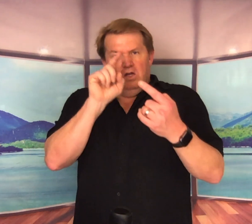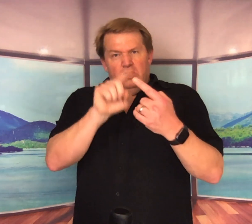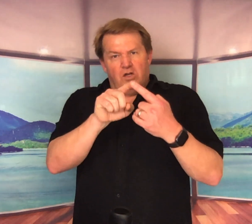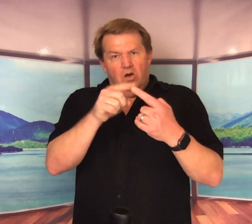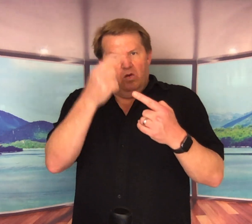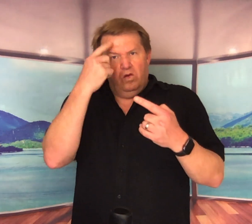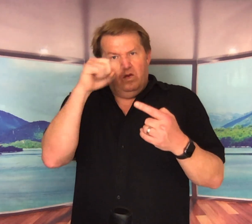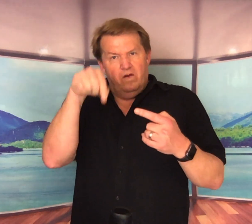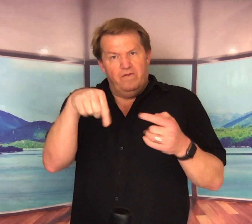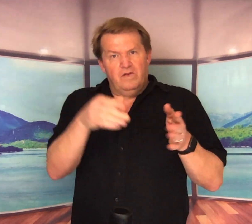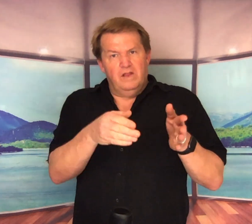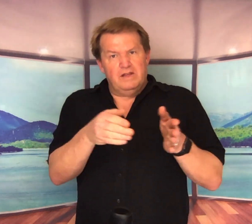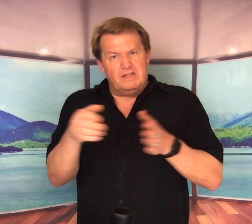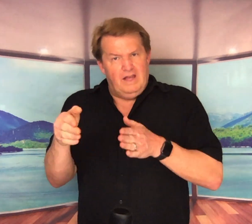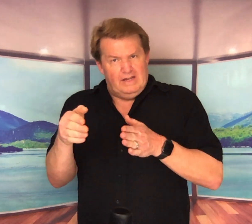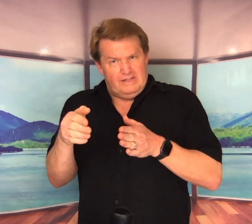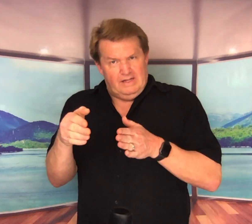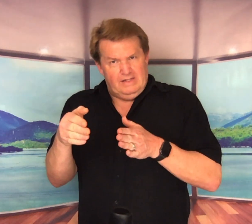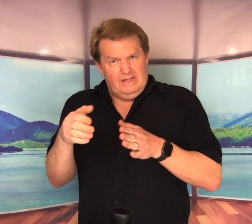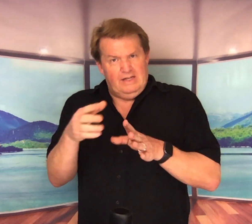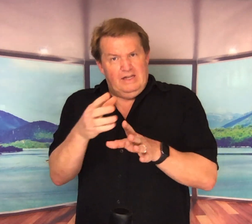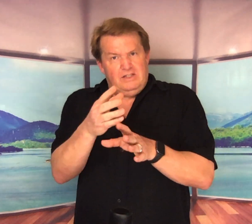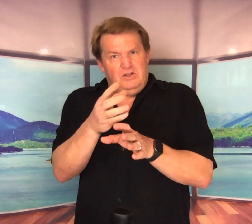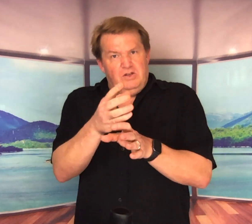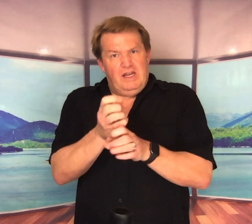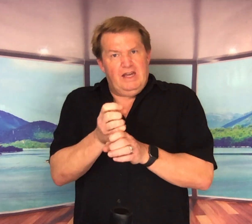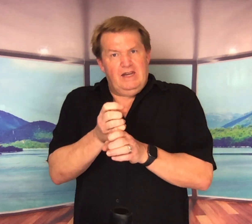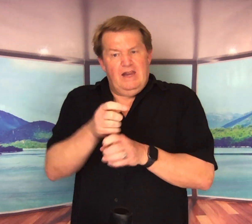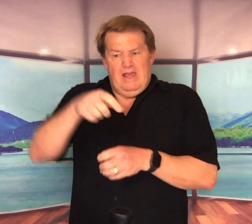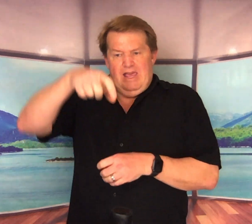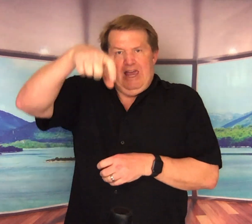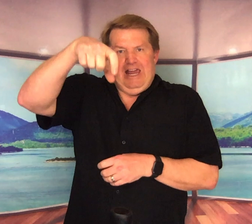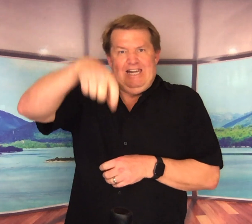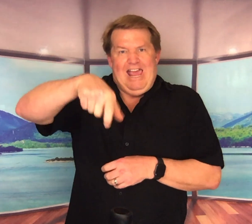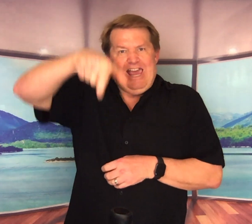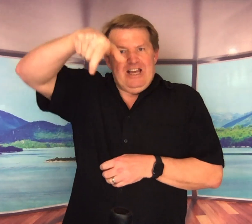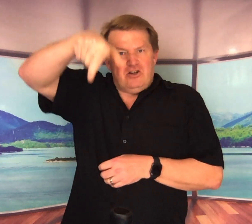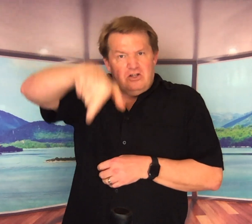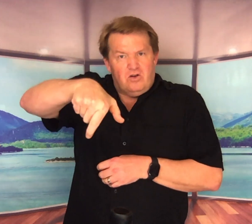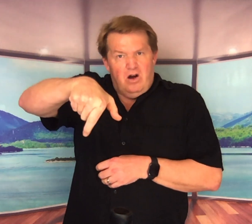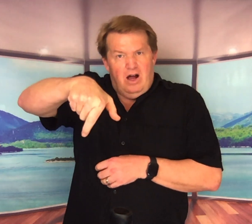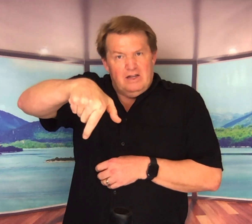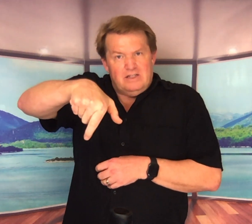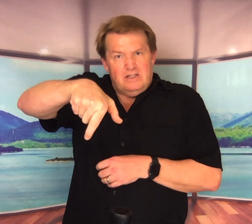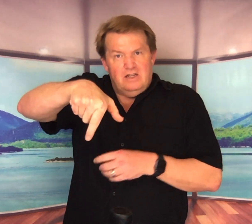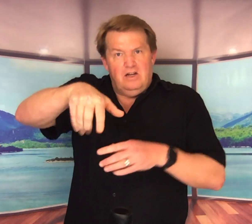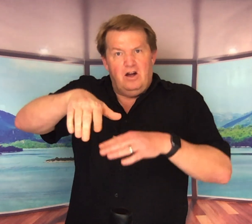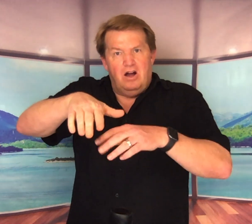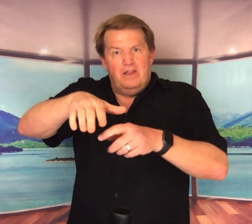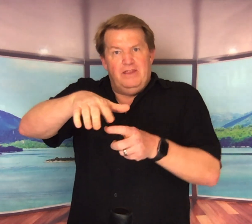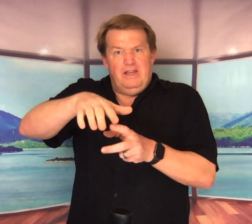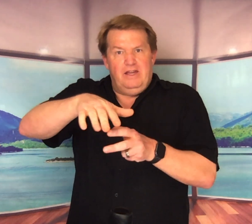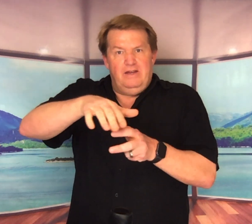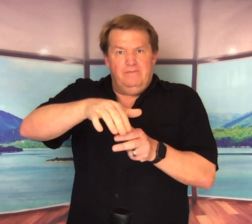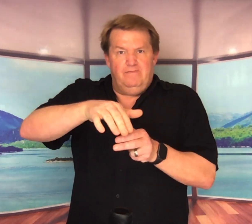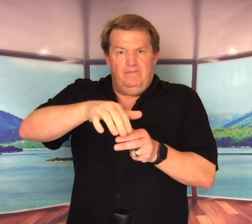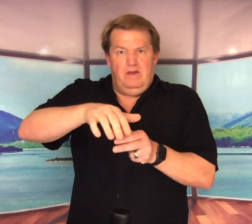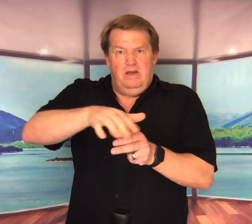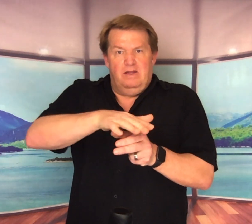Your goal for this lesson is to get an anchored cross on the